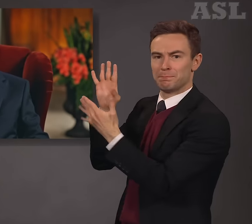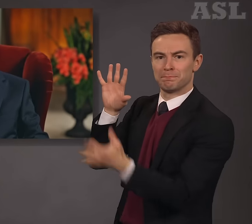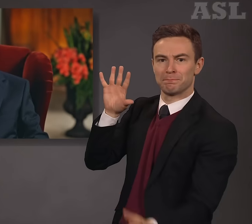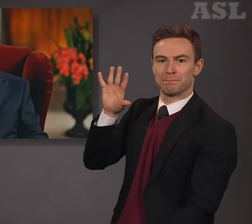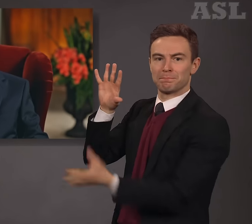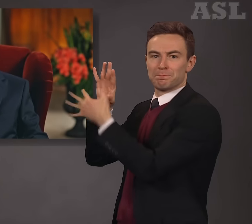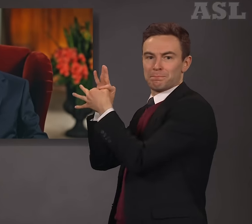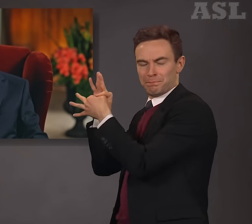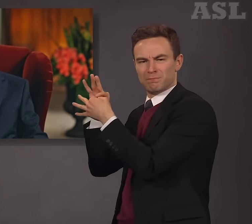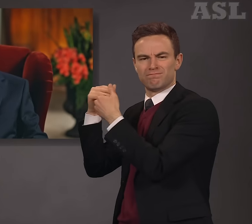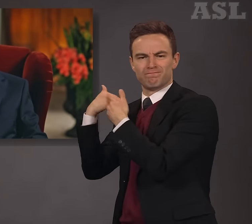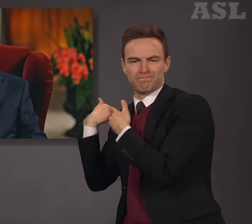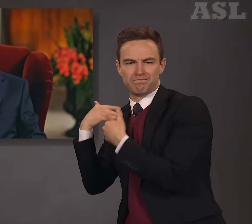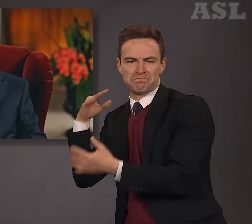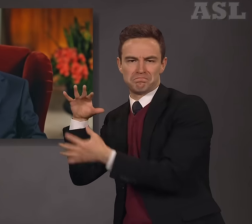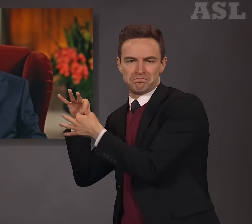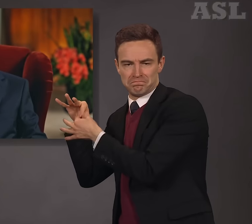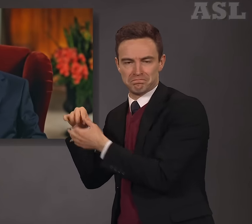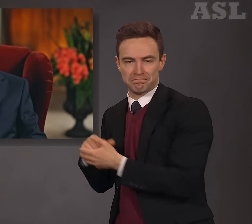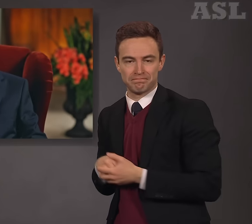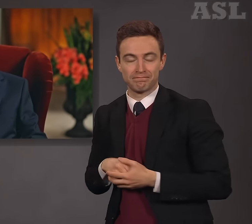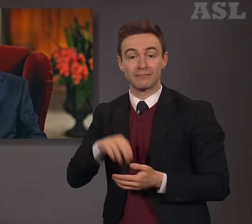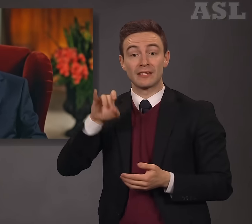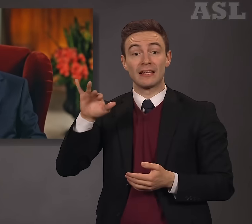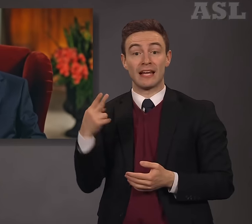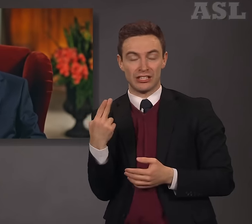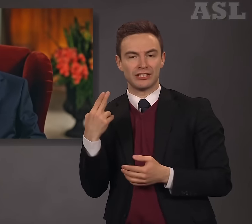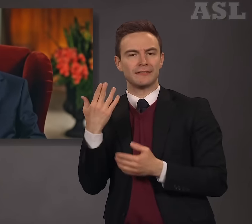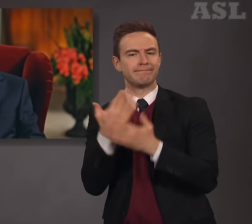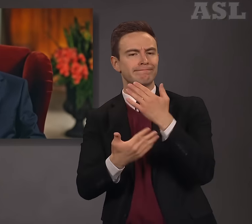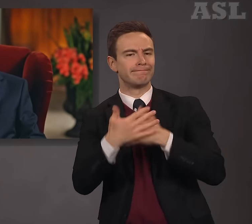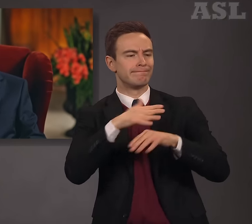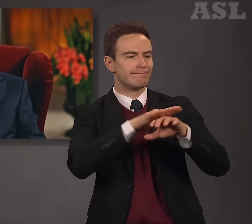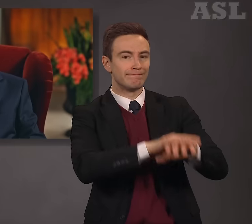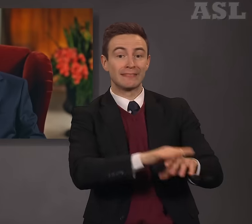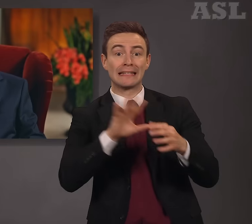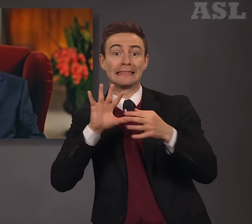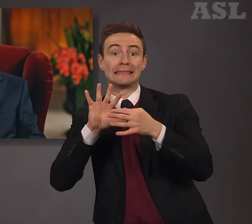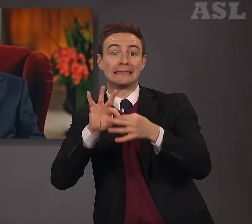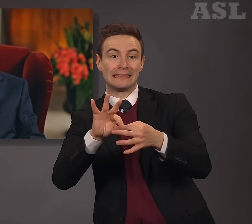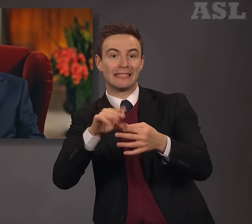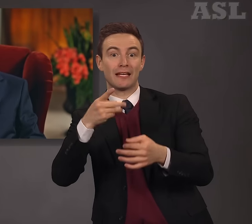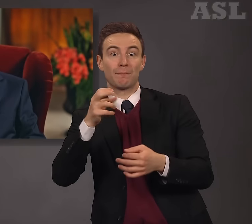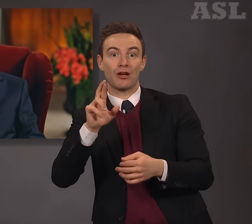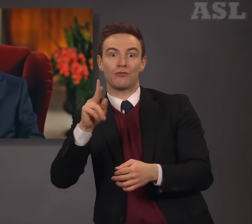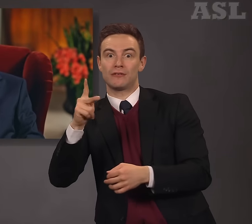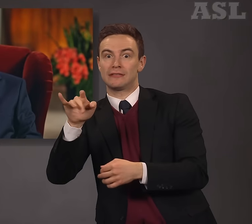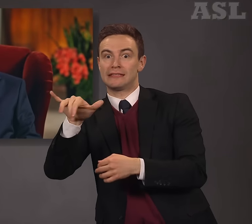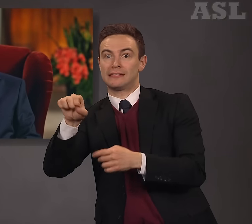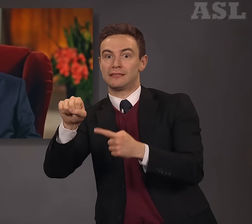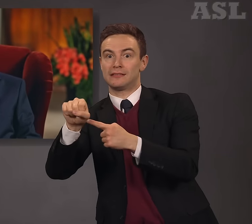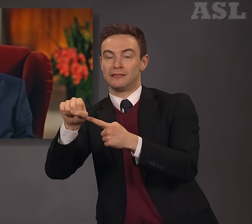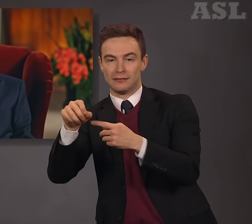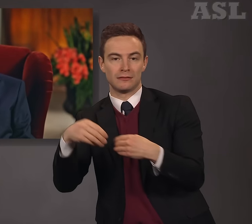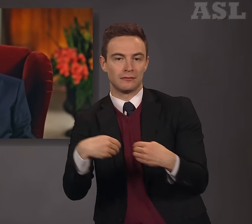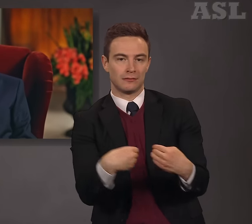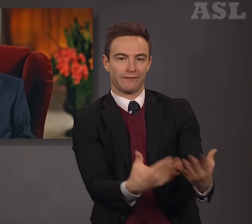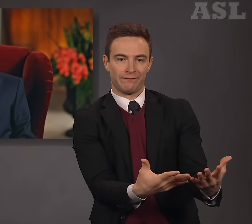Elijah conferred the keys of the sealing power upon Joseph Smith.